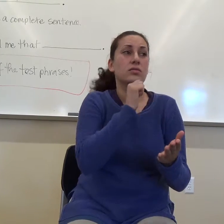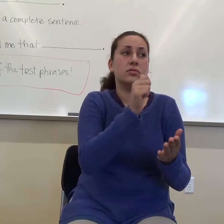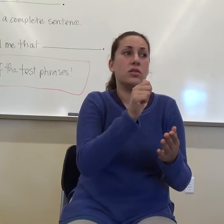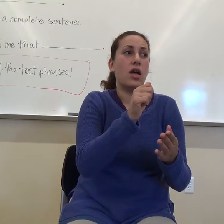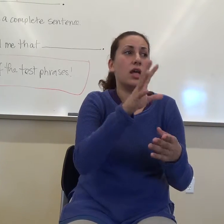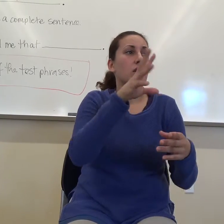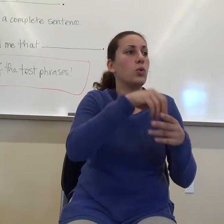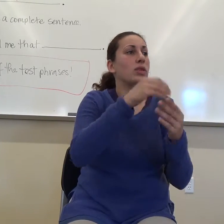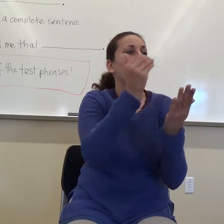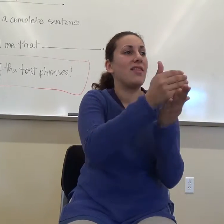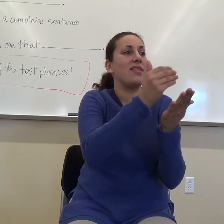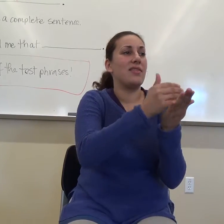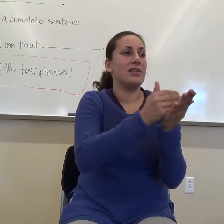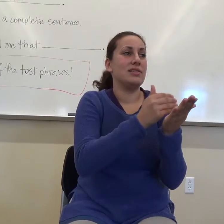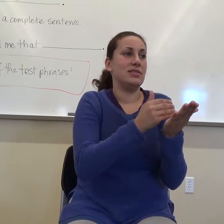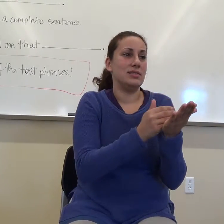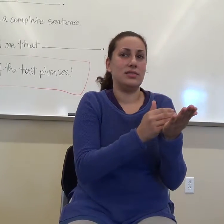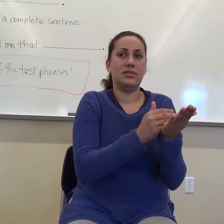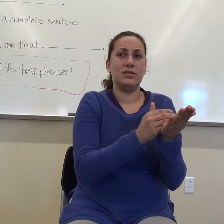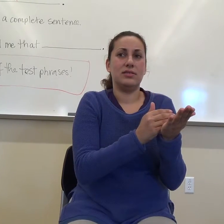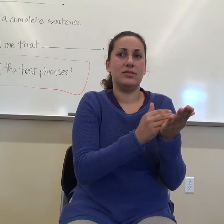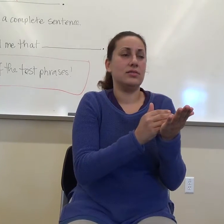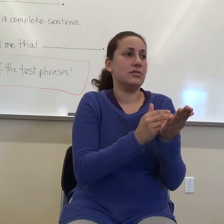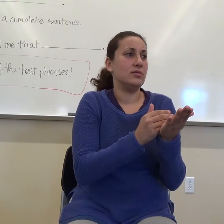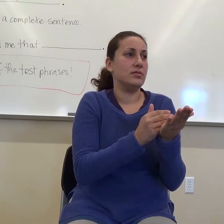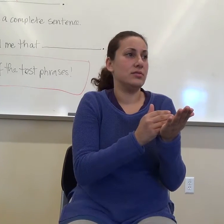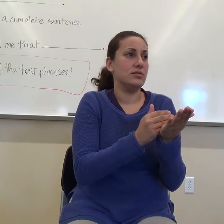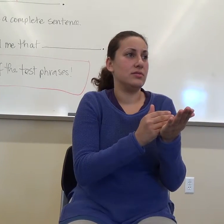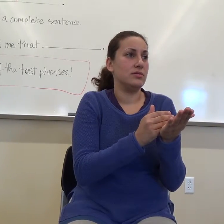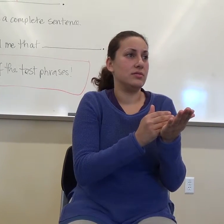of things that are the same.